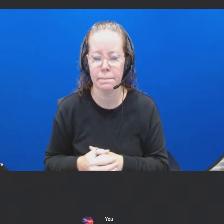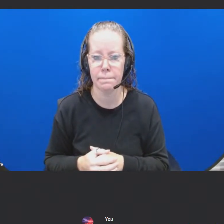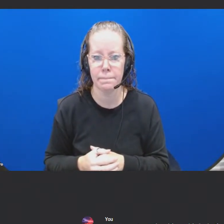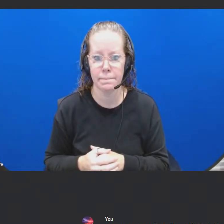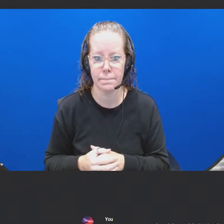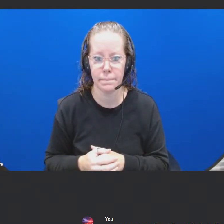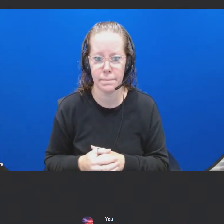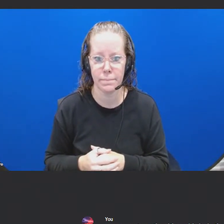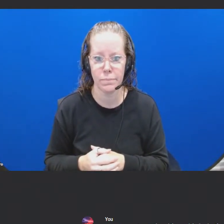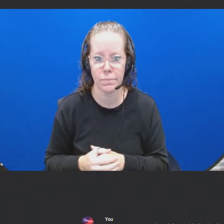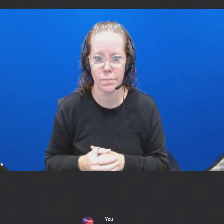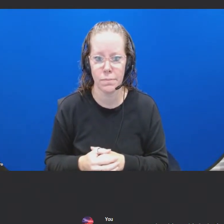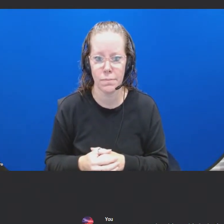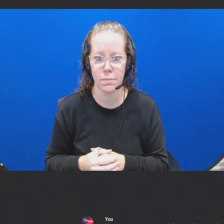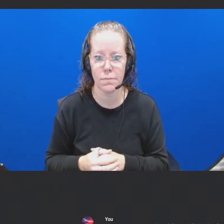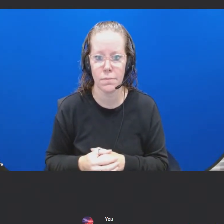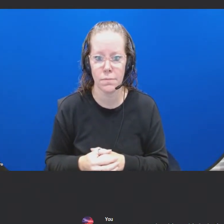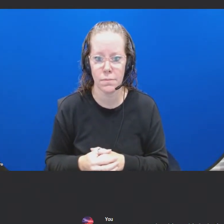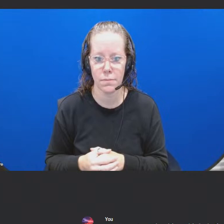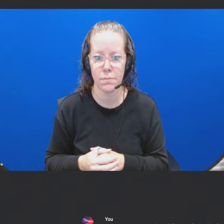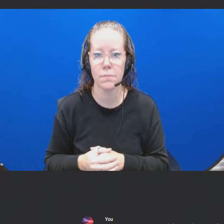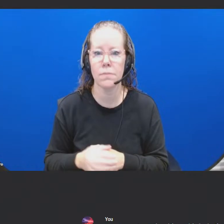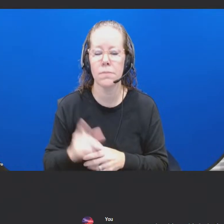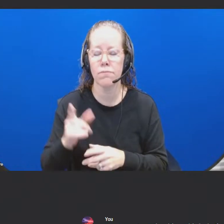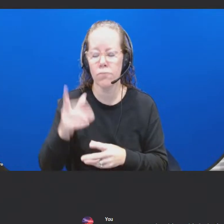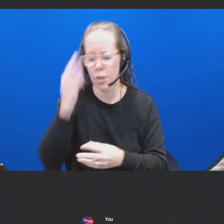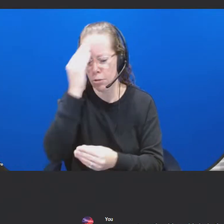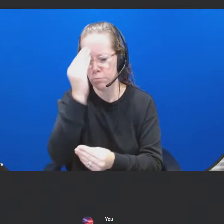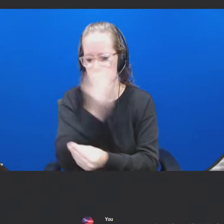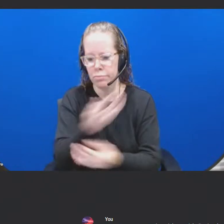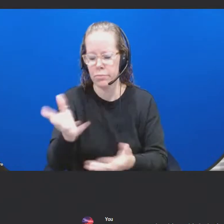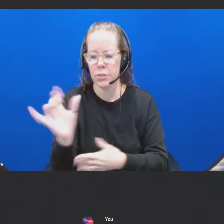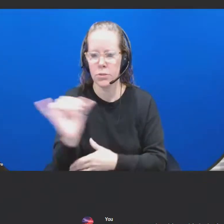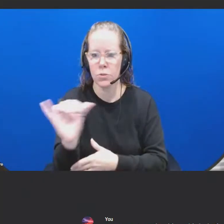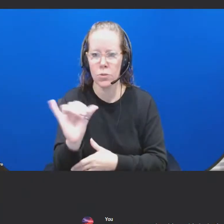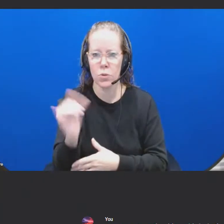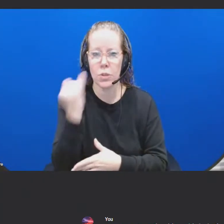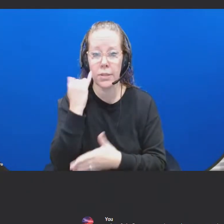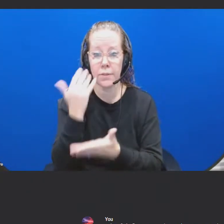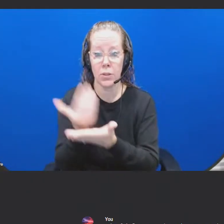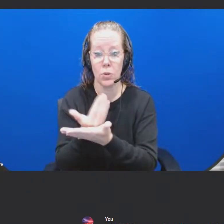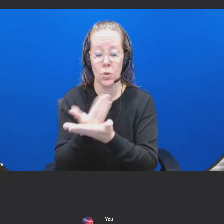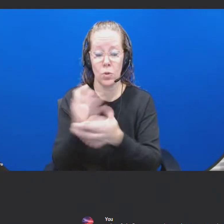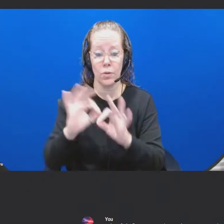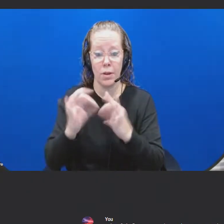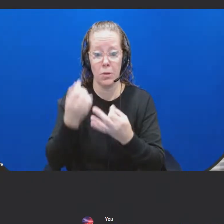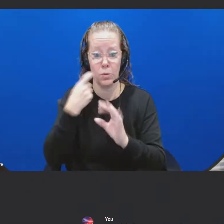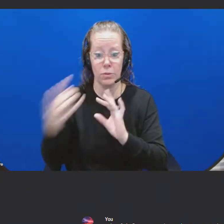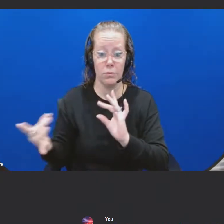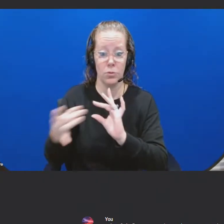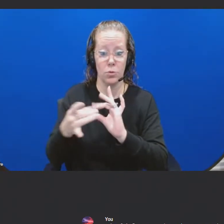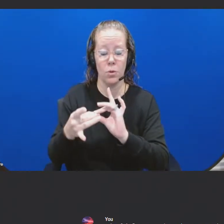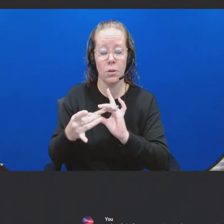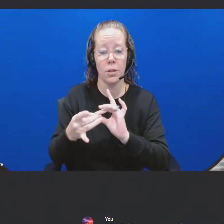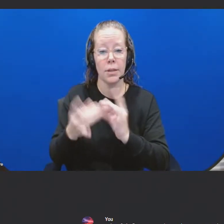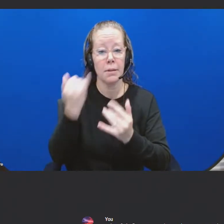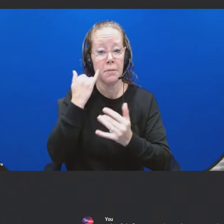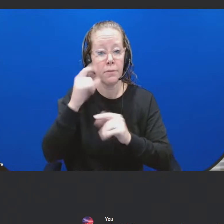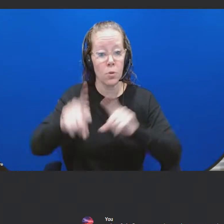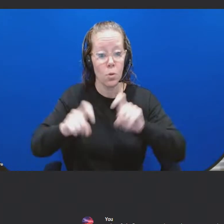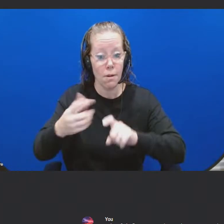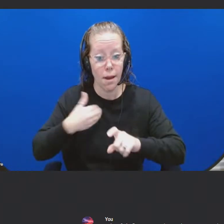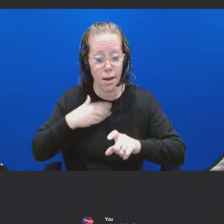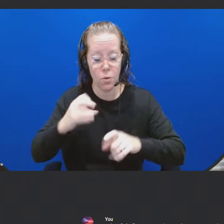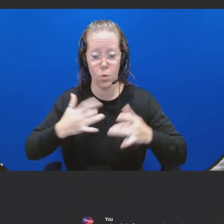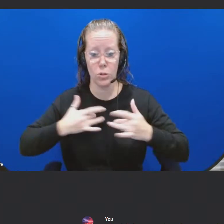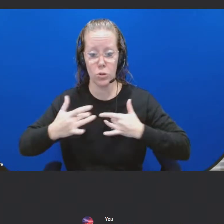sorry. For the new people. Oh, yes, sorry. So for new families, you can put your question or concern in the